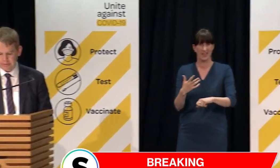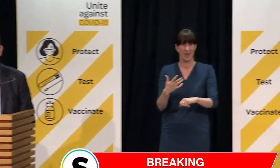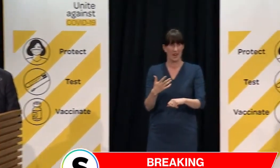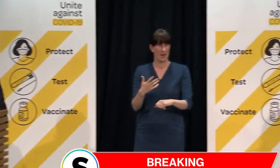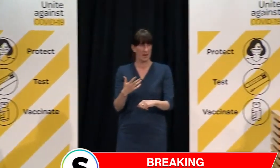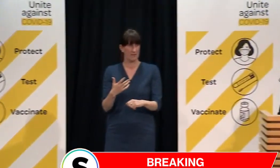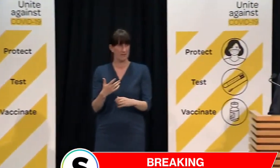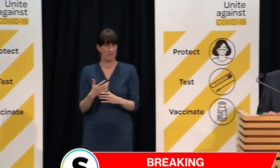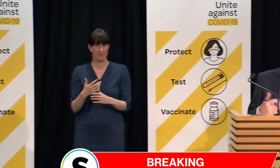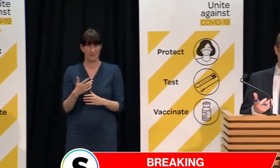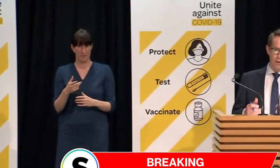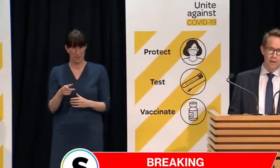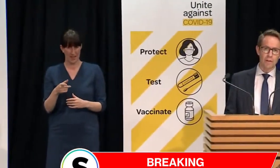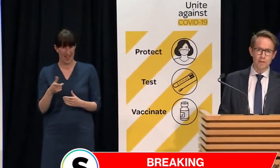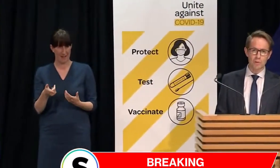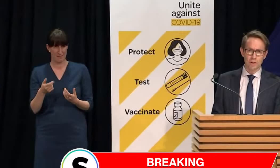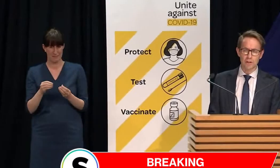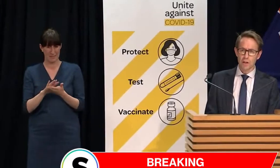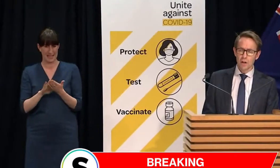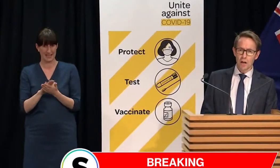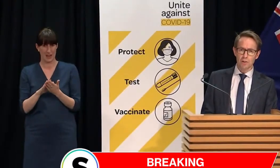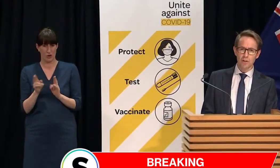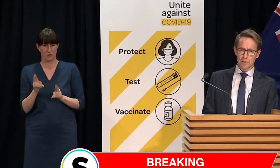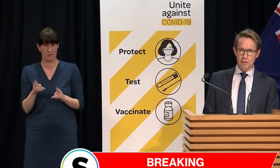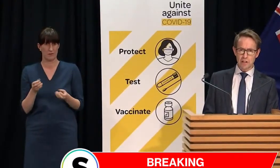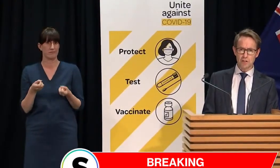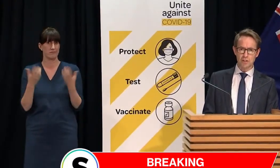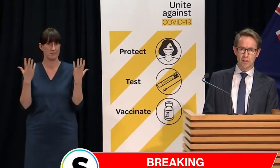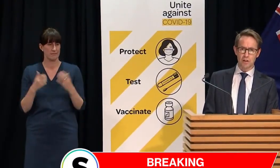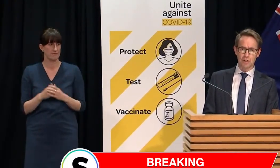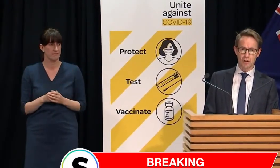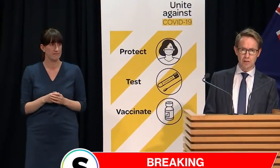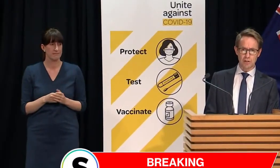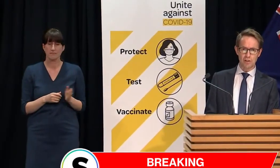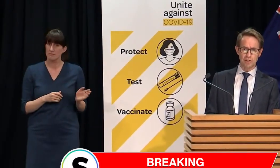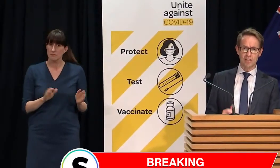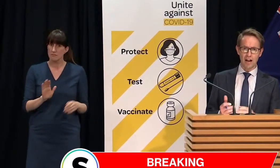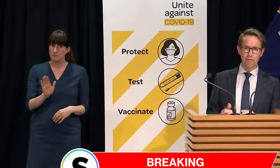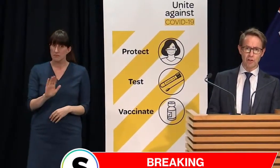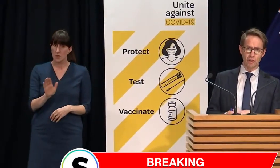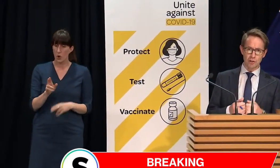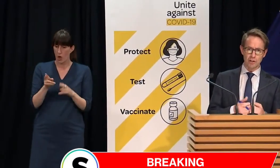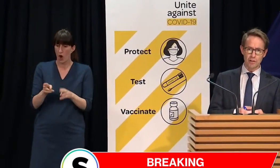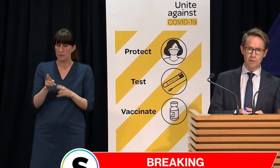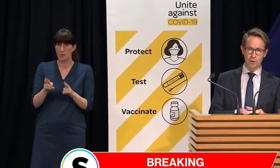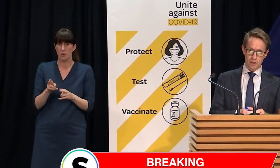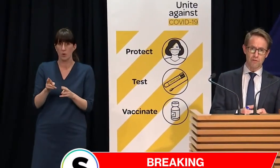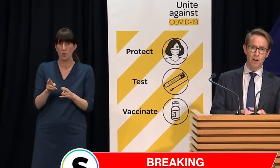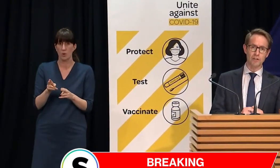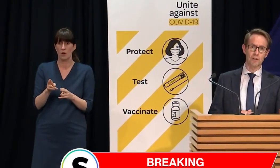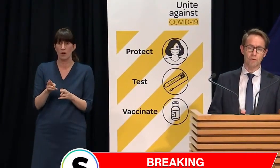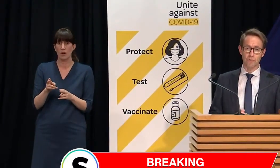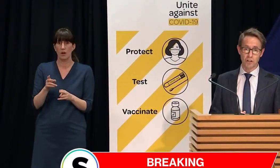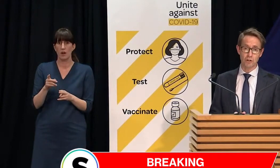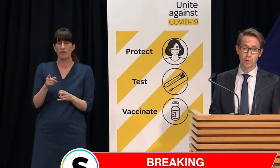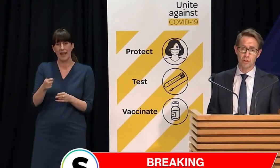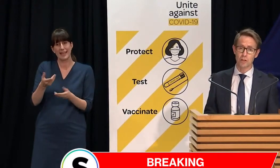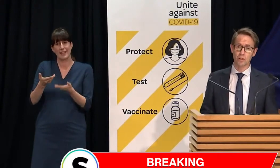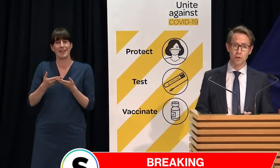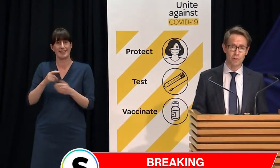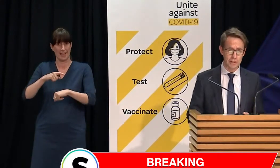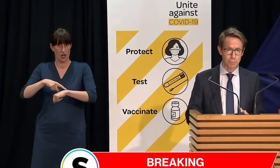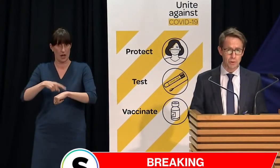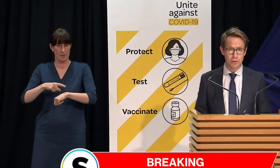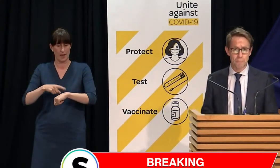from Middlemore Hospital, and they had provided that to us. I don't think it was negligence. I think that the staff, including with the advice of infection